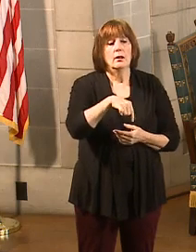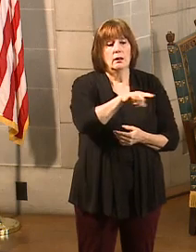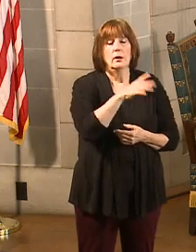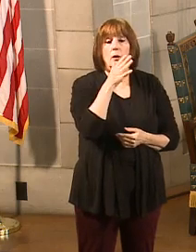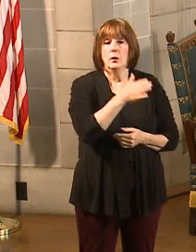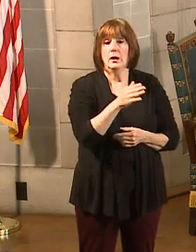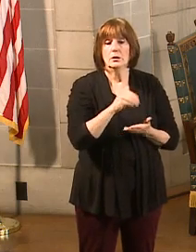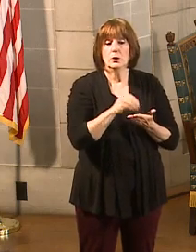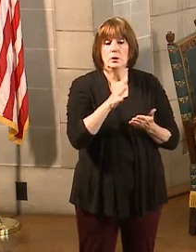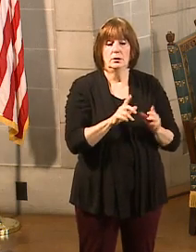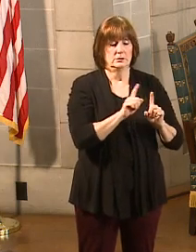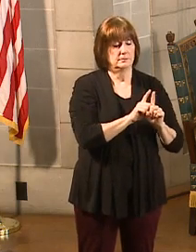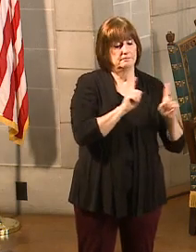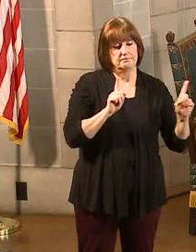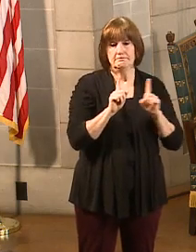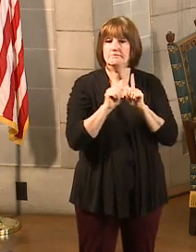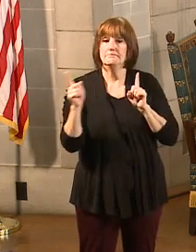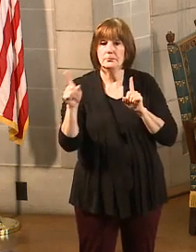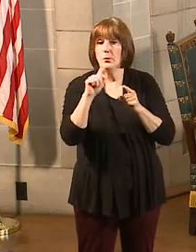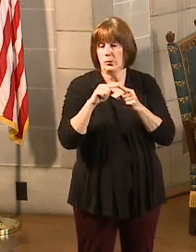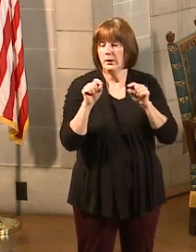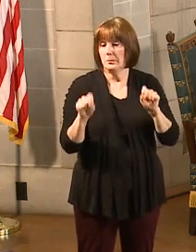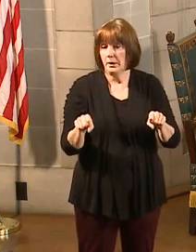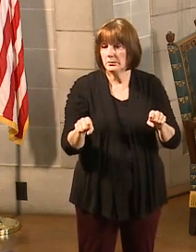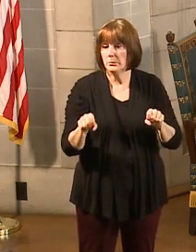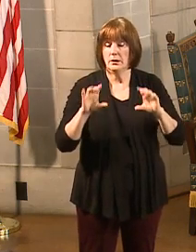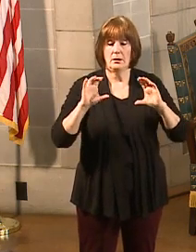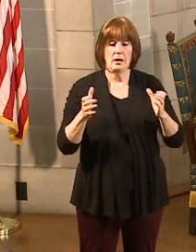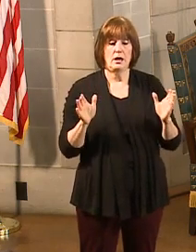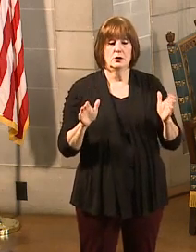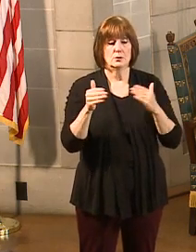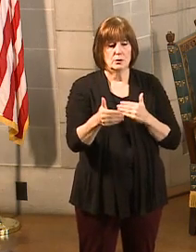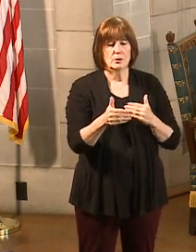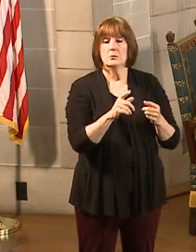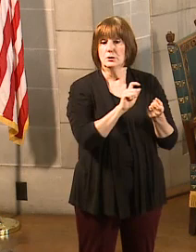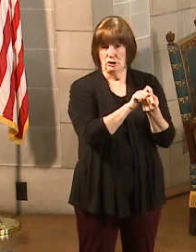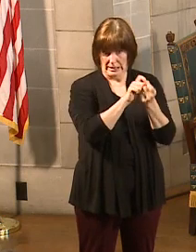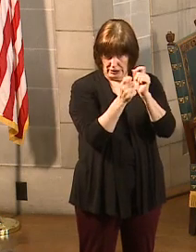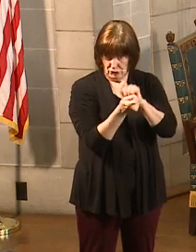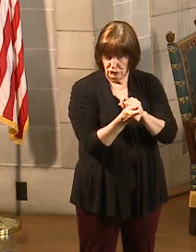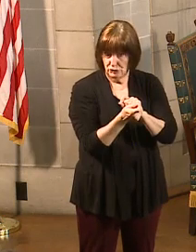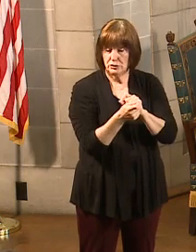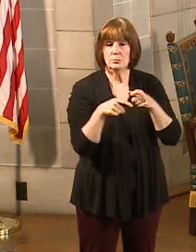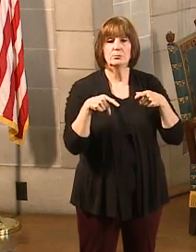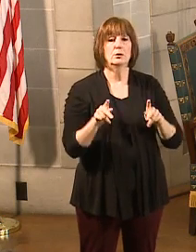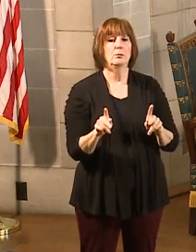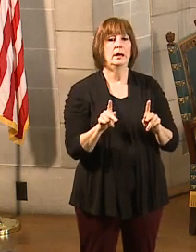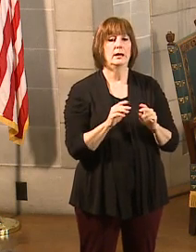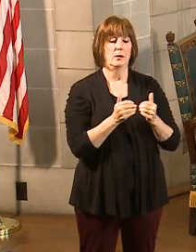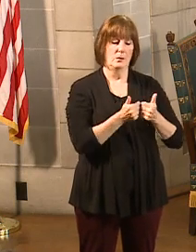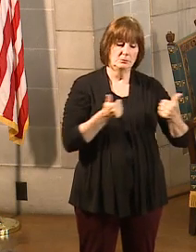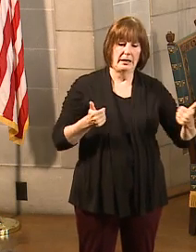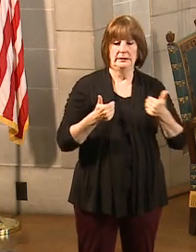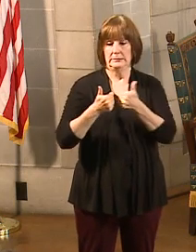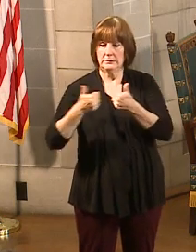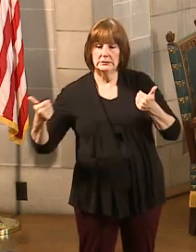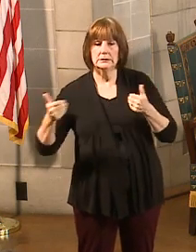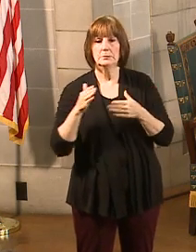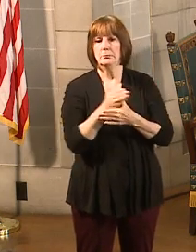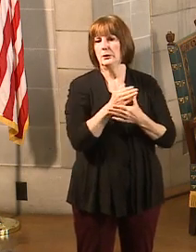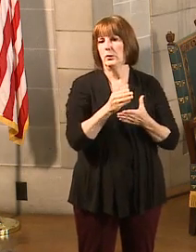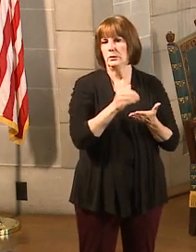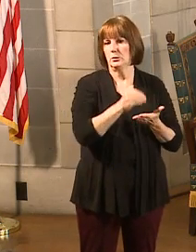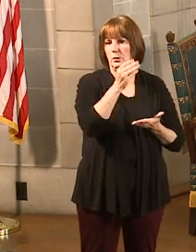distancing whenever possible. Our classroom layouts will be and have been modified to allow as much space as possible between